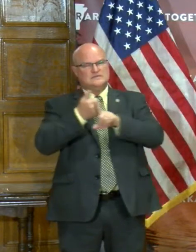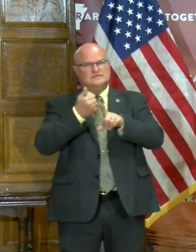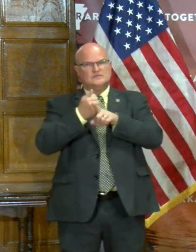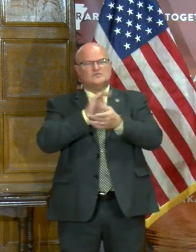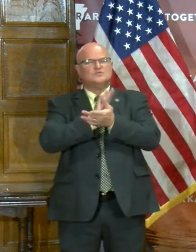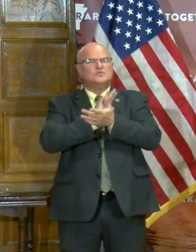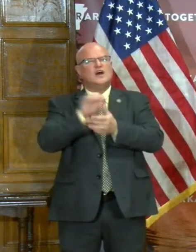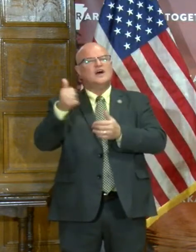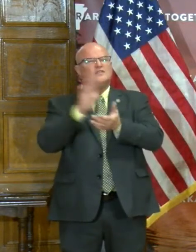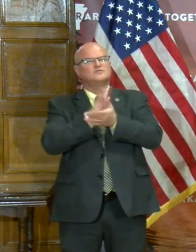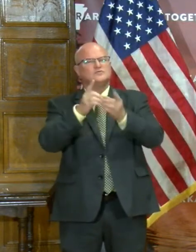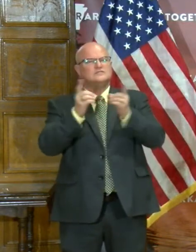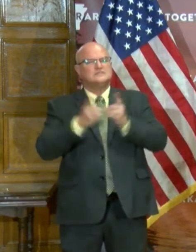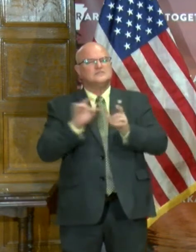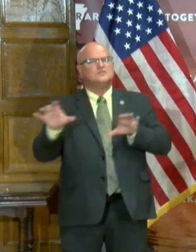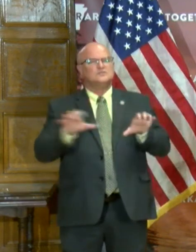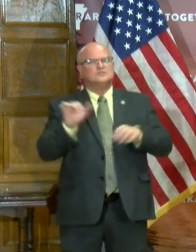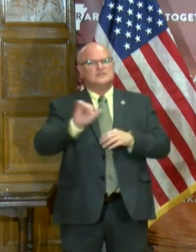something similar?